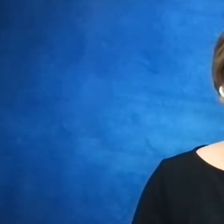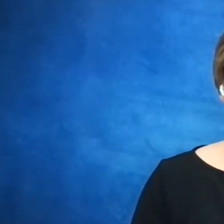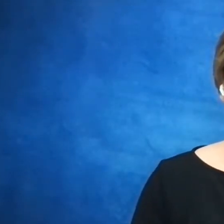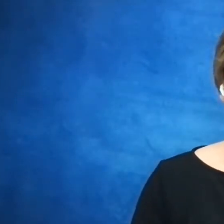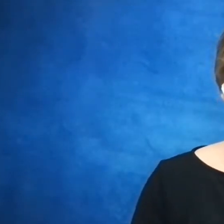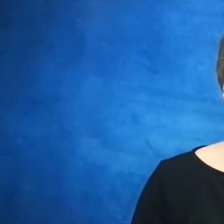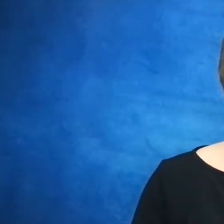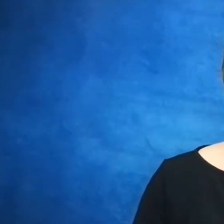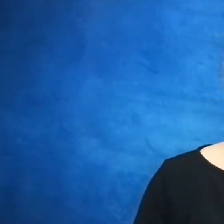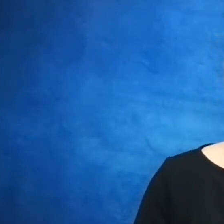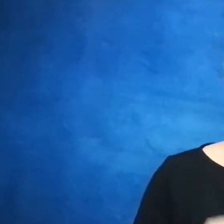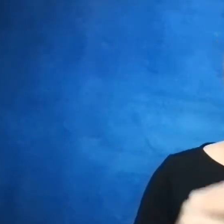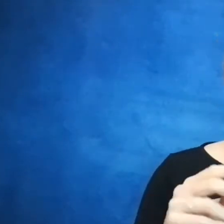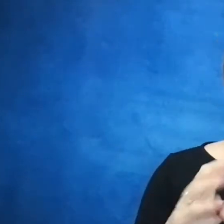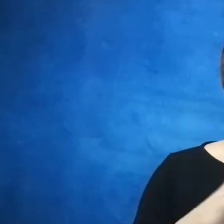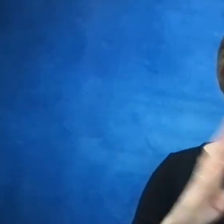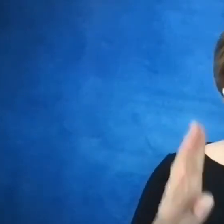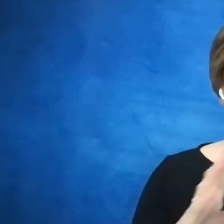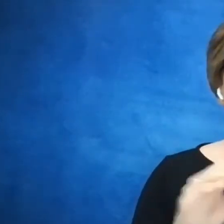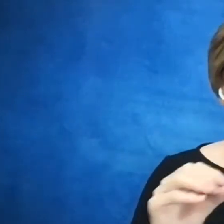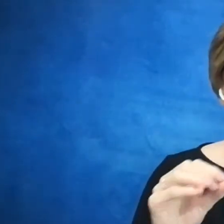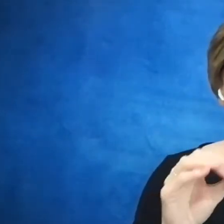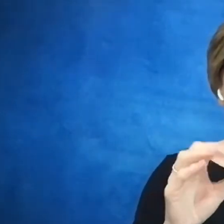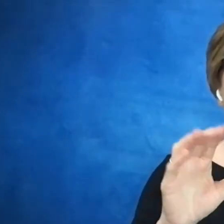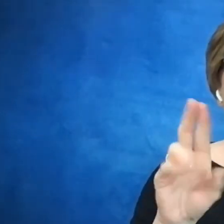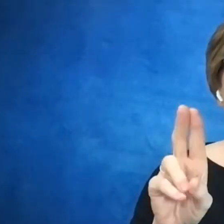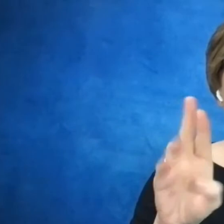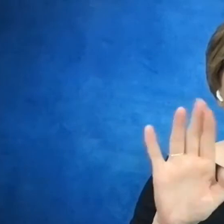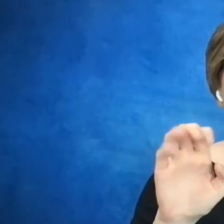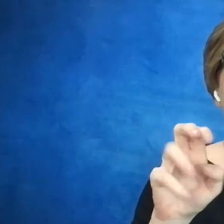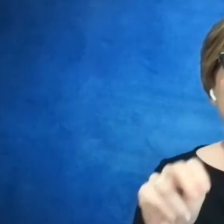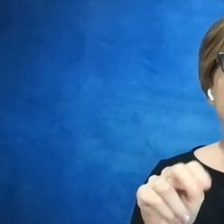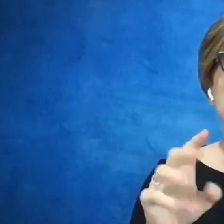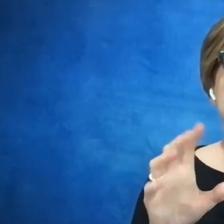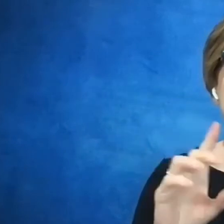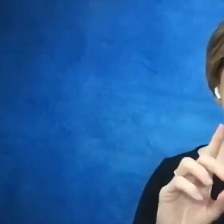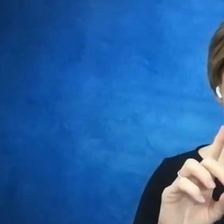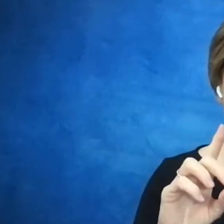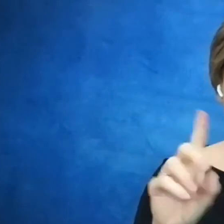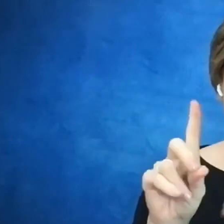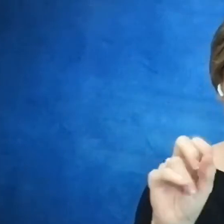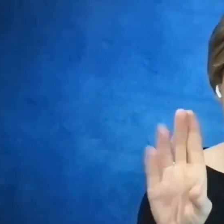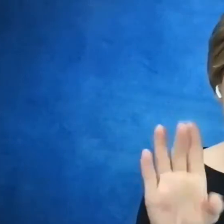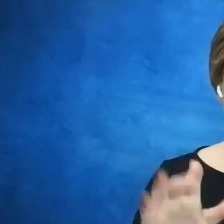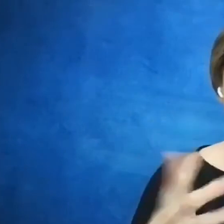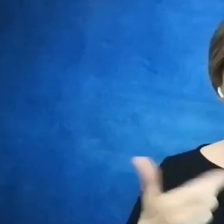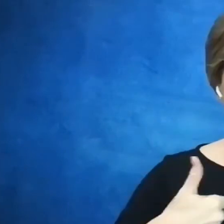Housing and Urban Development. Staff liaison Rex Pace is present.